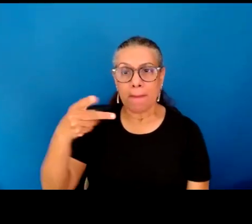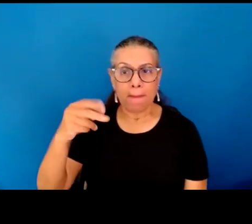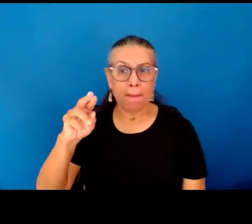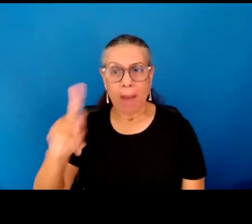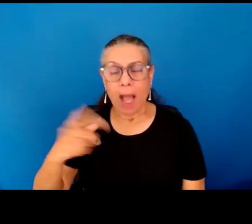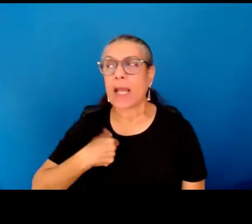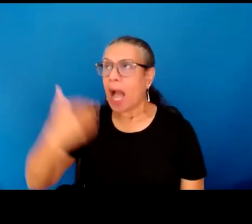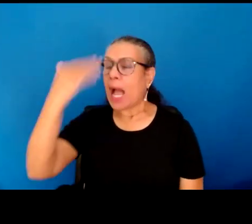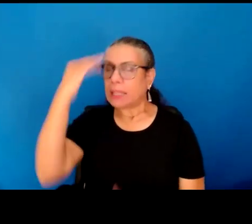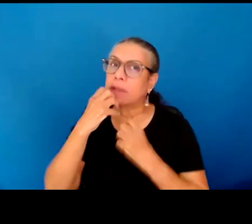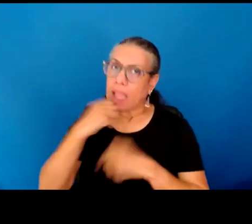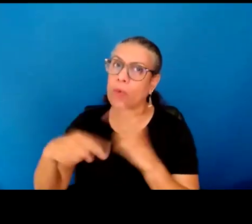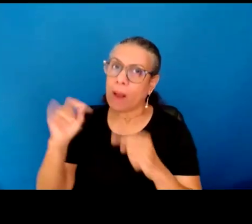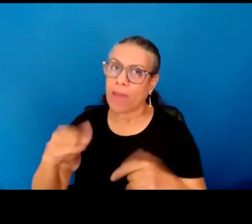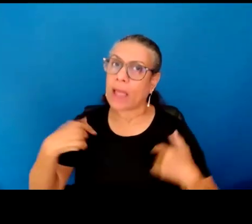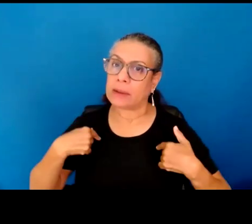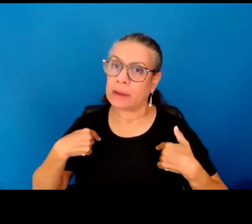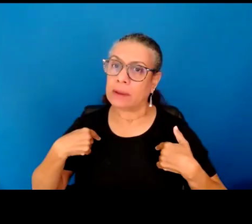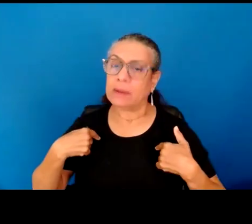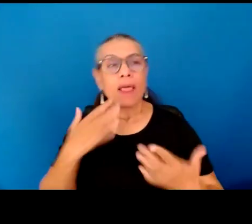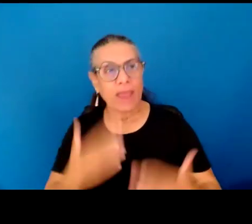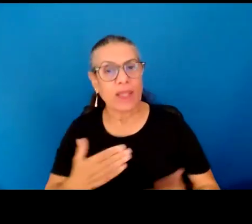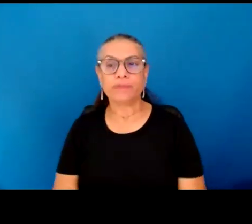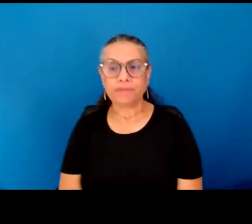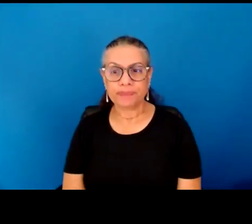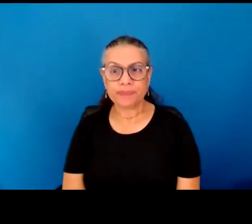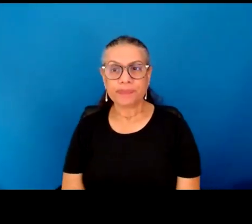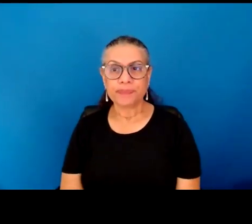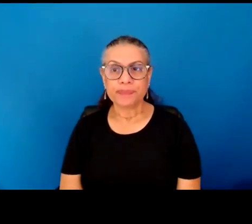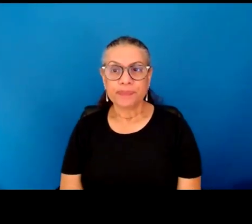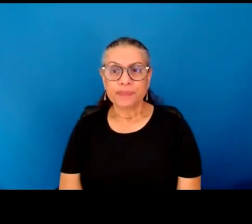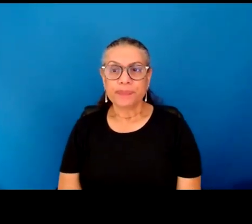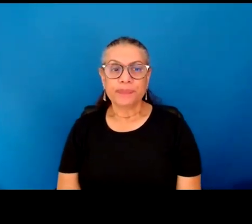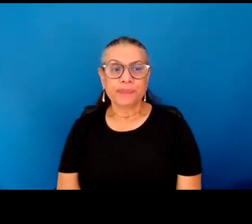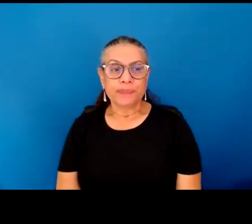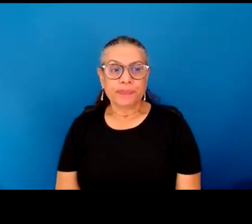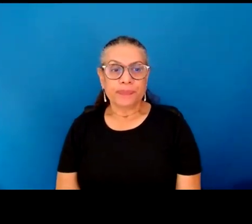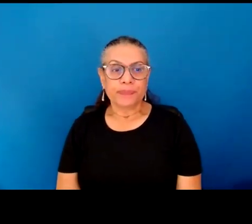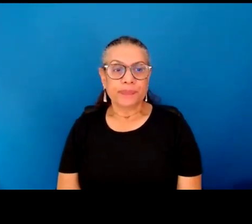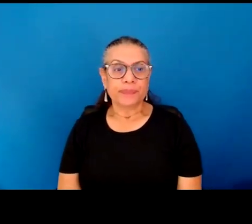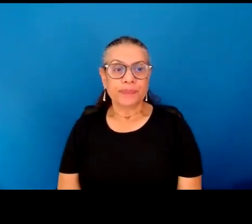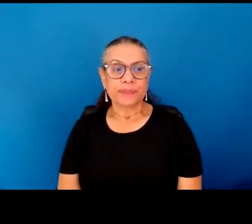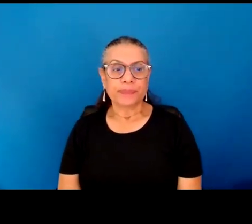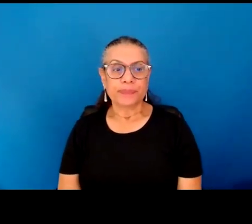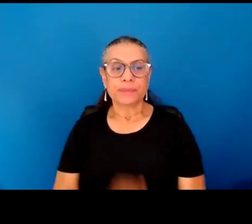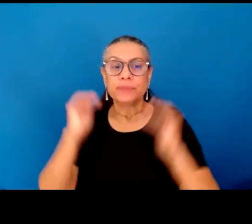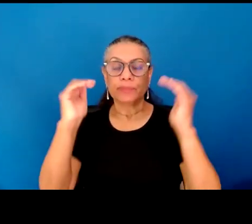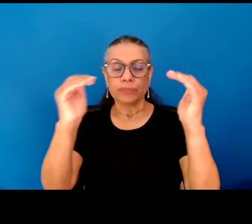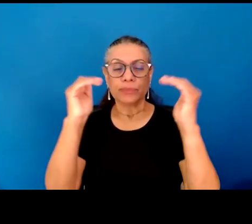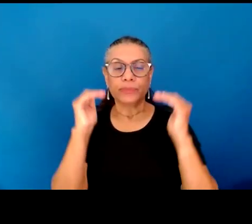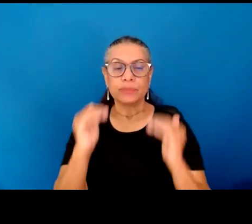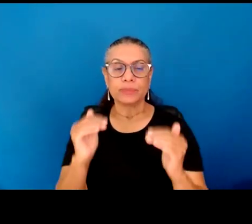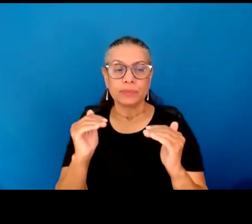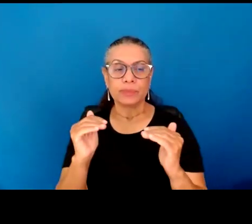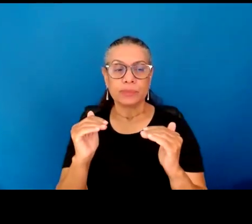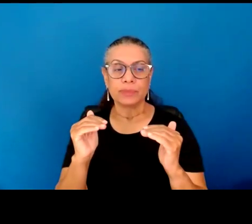I definitely care about that. Thank you. Thank you. Thank you very much. Our next in-person speaker,